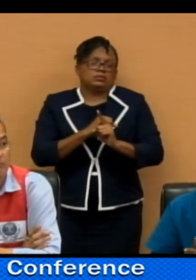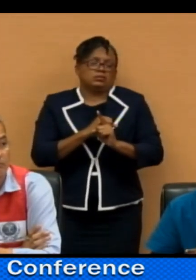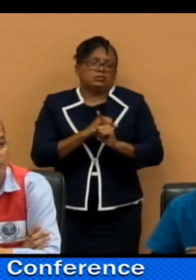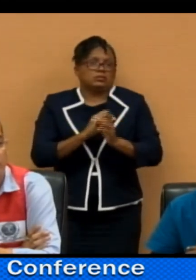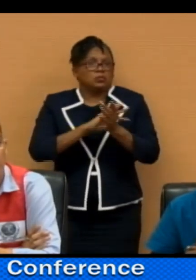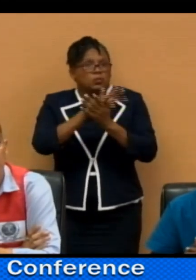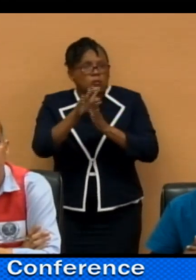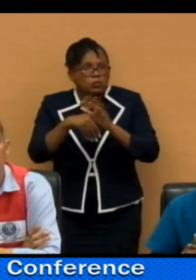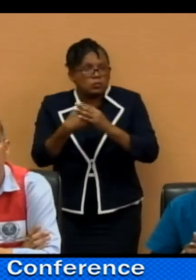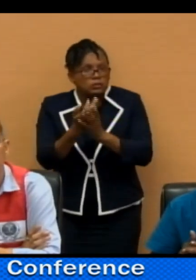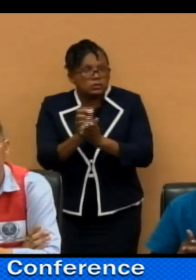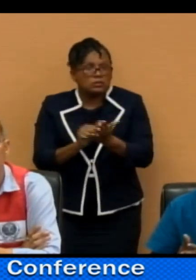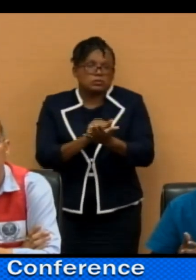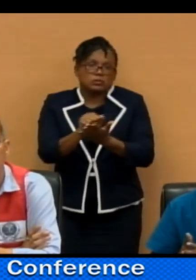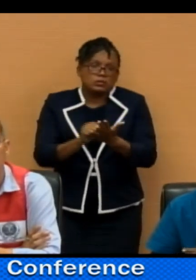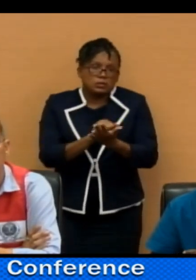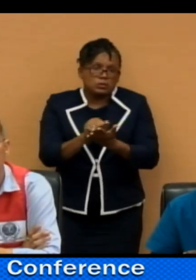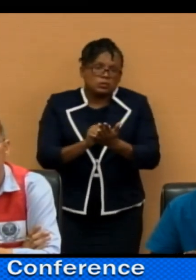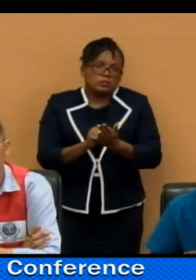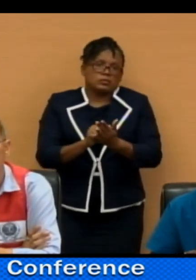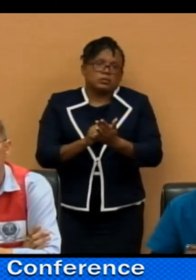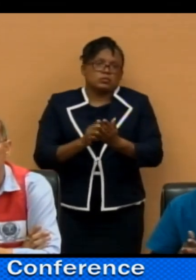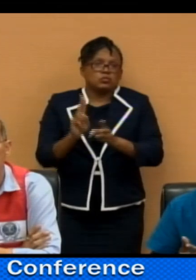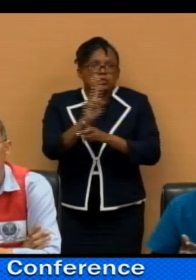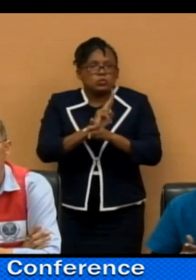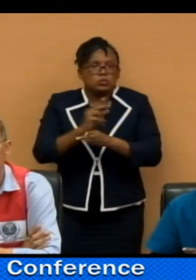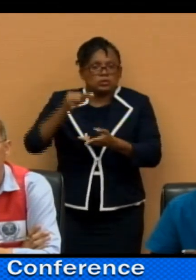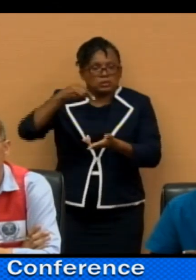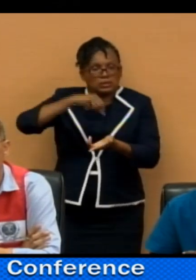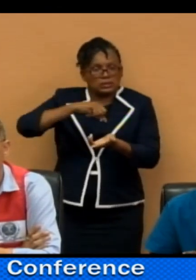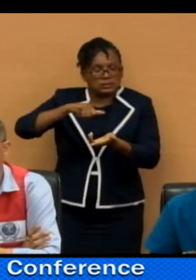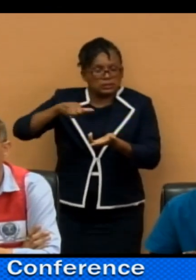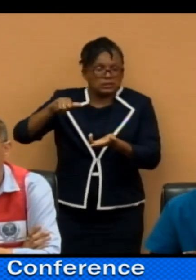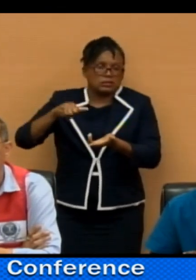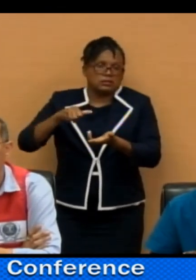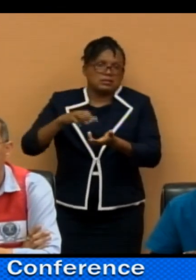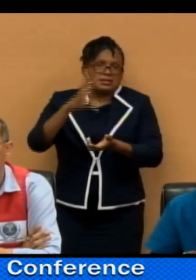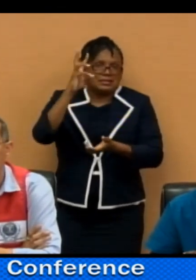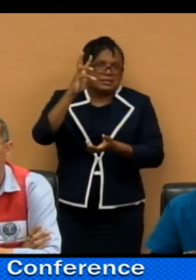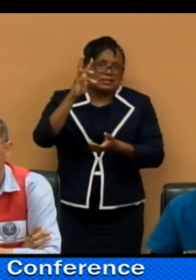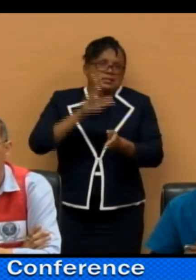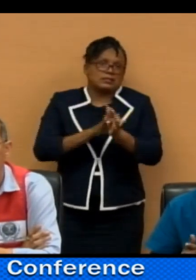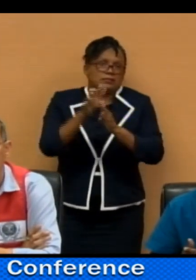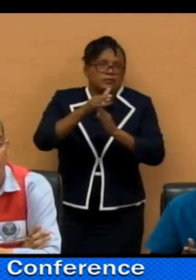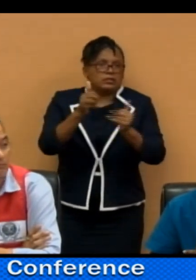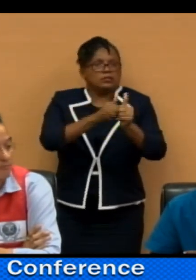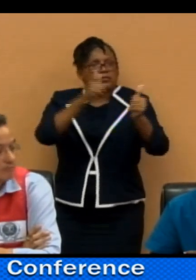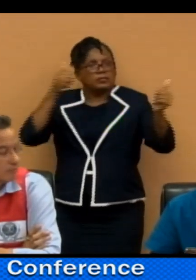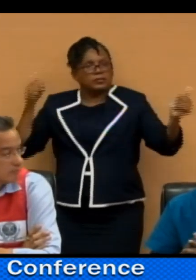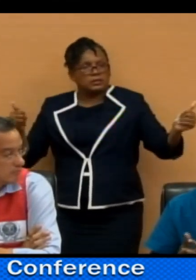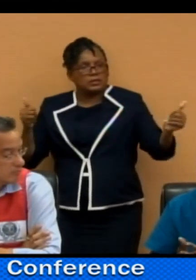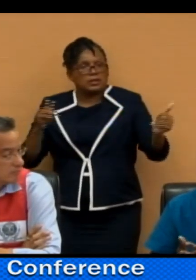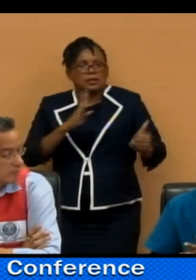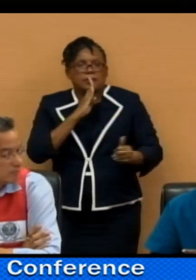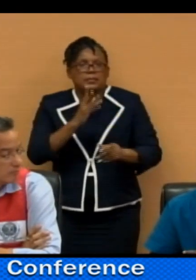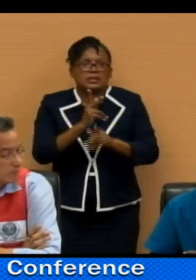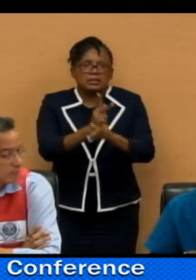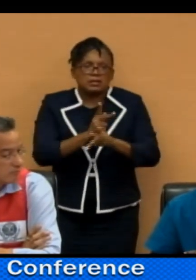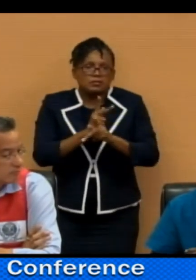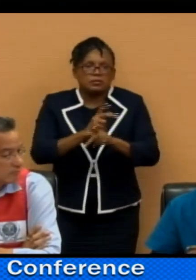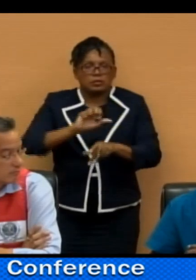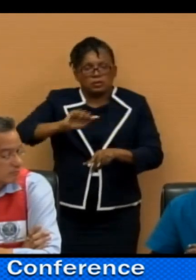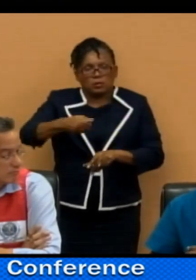Wash your hands with soap and water, use hand sanitizer, avoid being in 6 feet of other persons, be careful with what you do, wipe your door